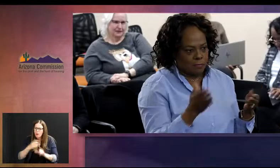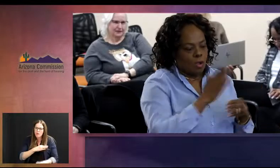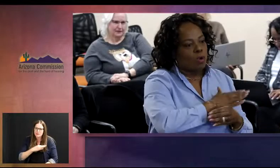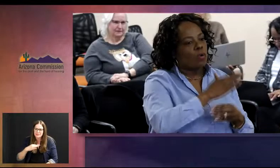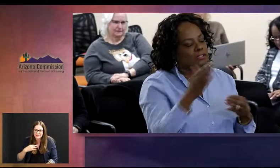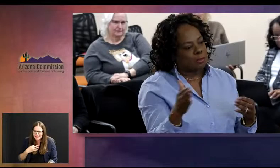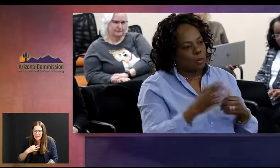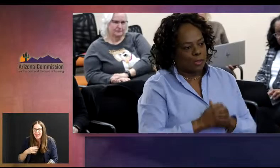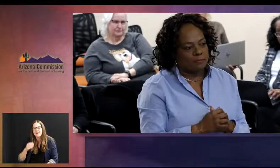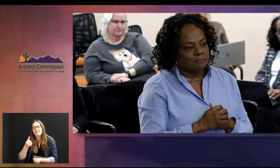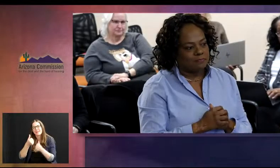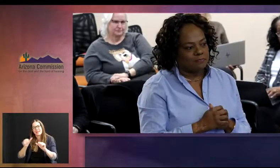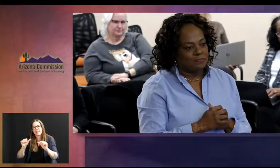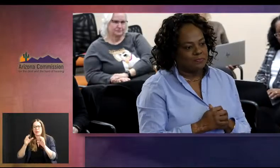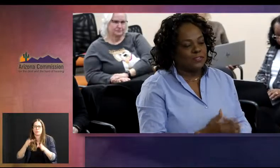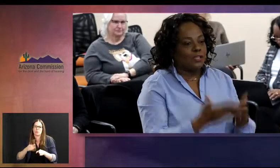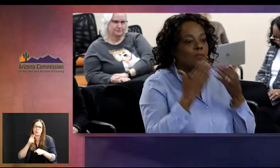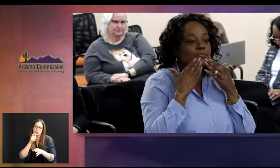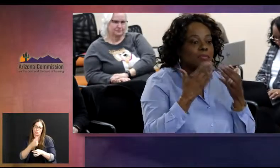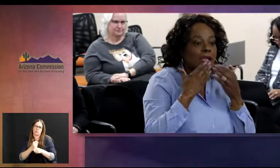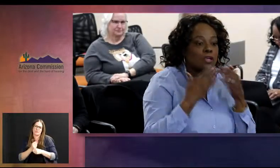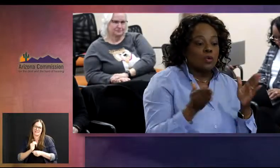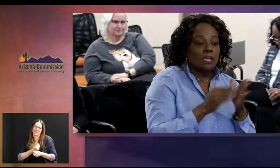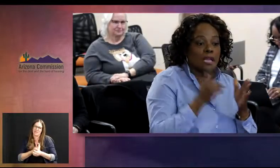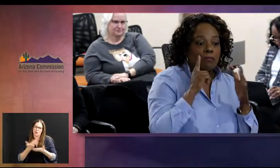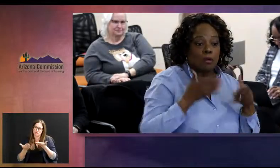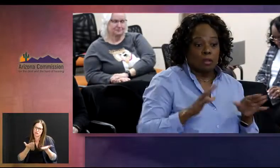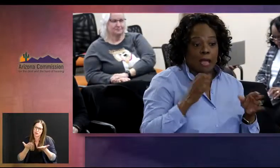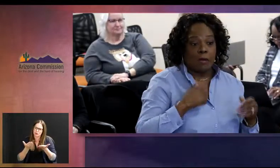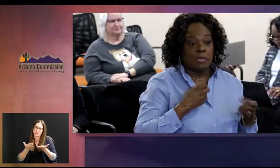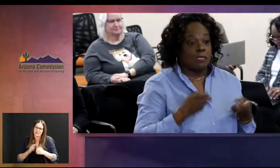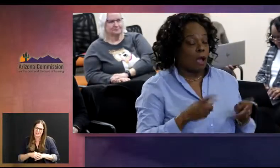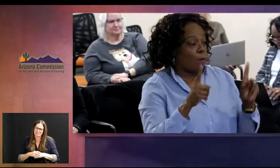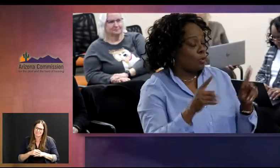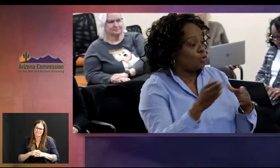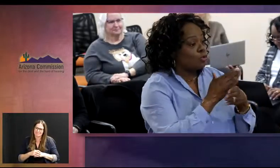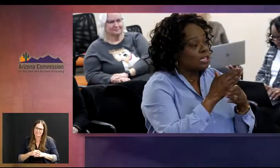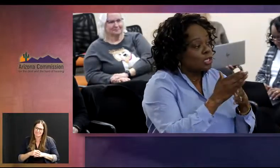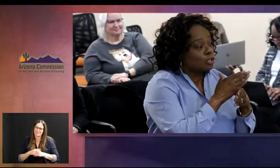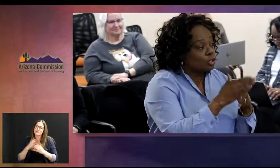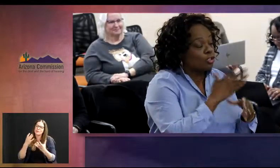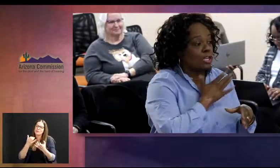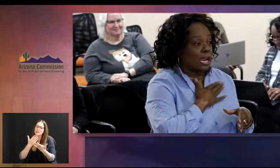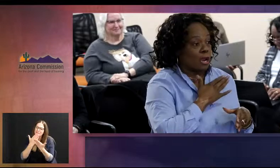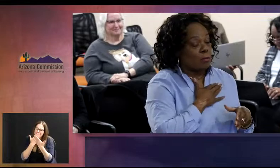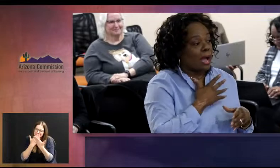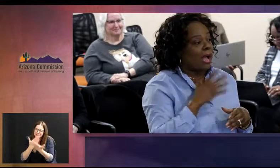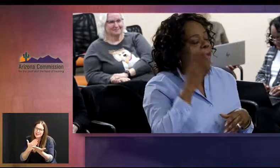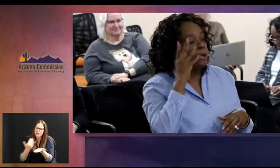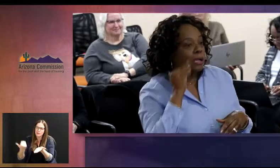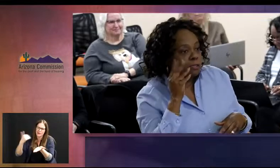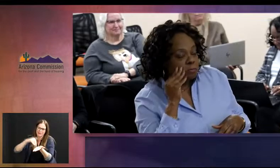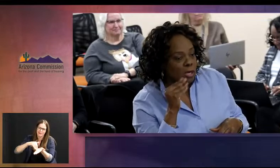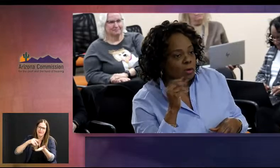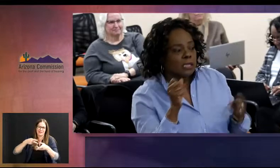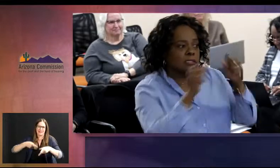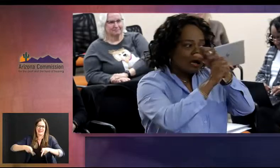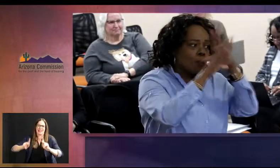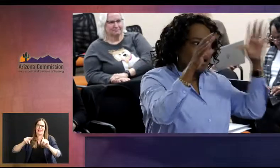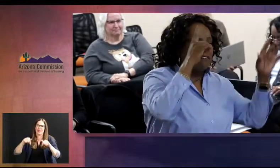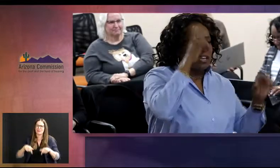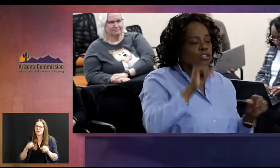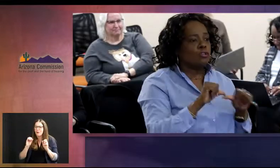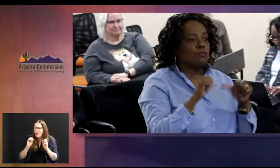receiving our services across the board. I want to say thank you again for allowing me this opportunity to share